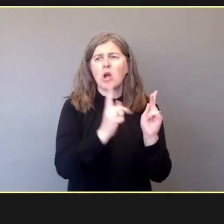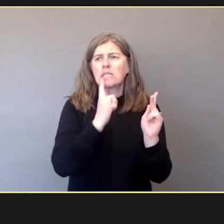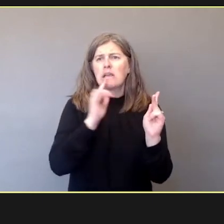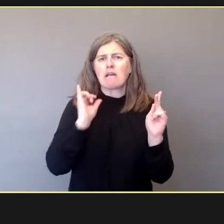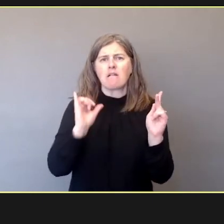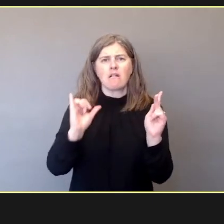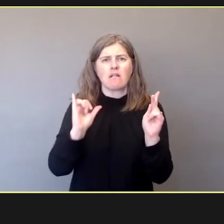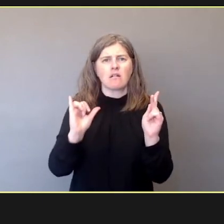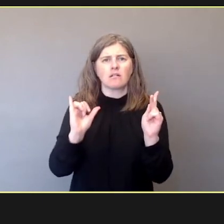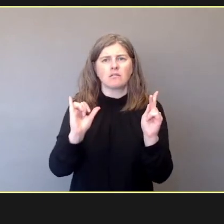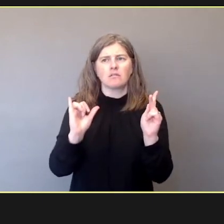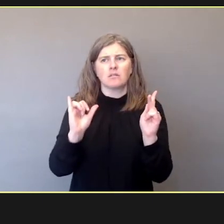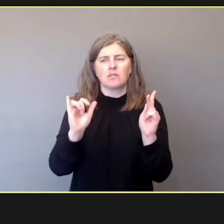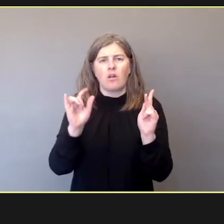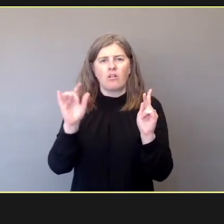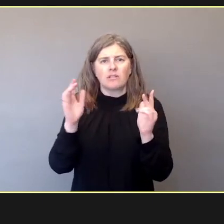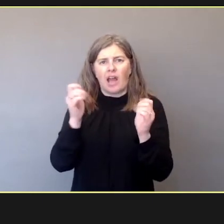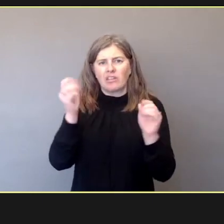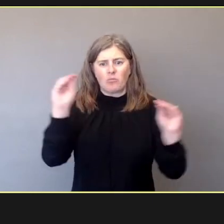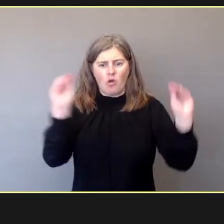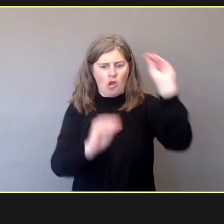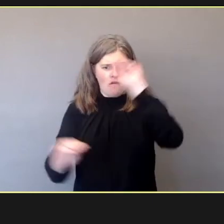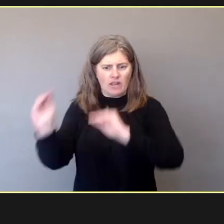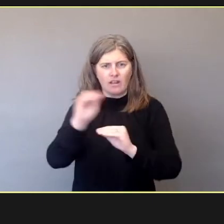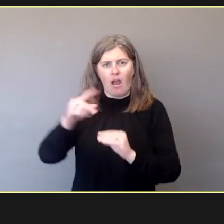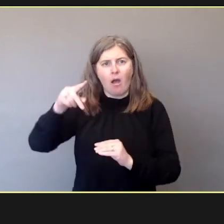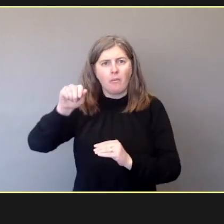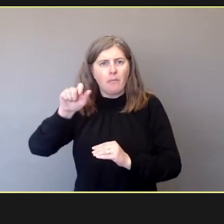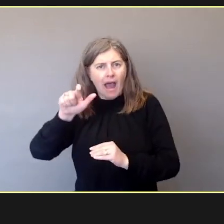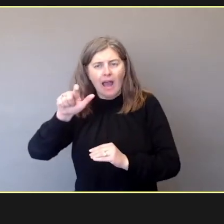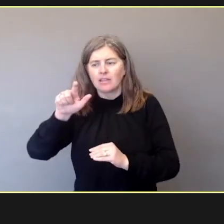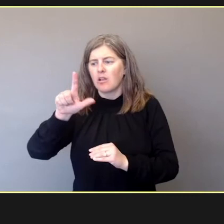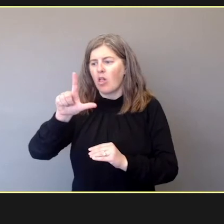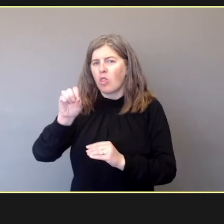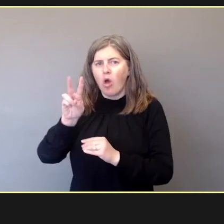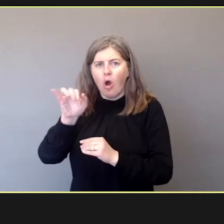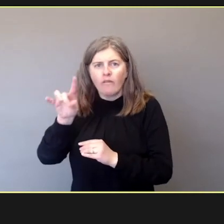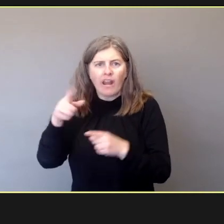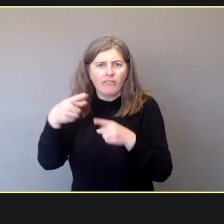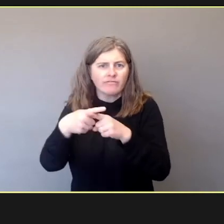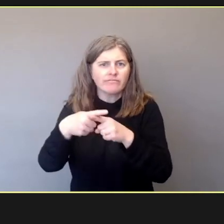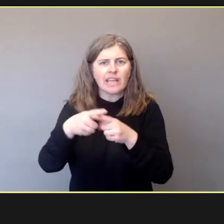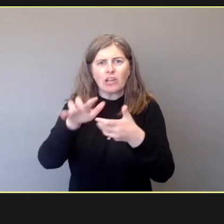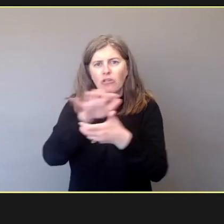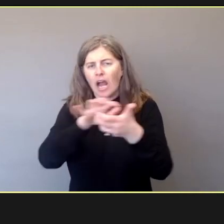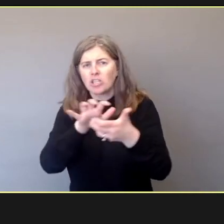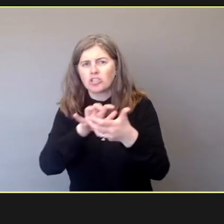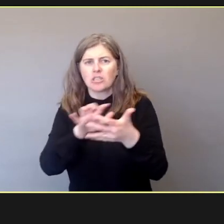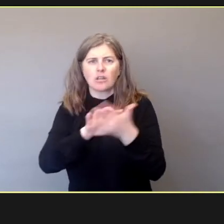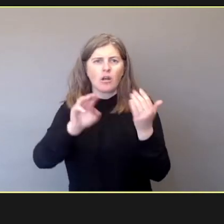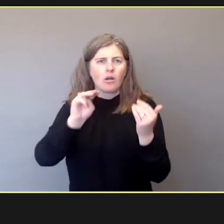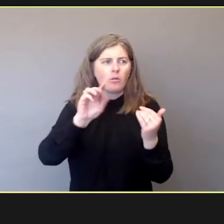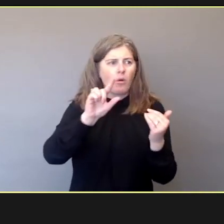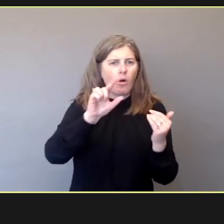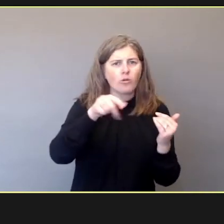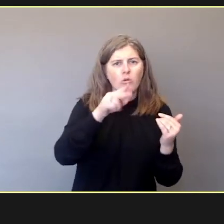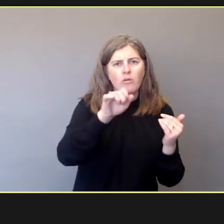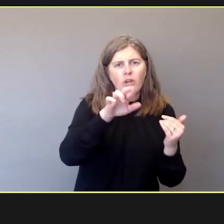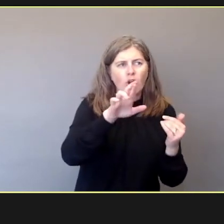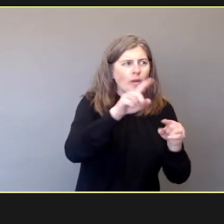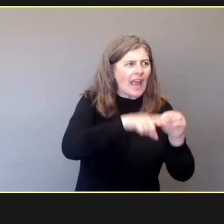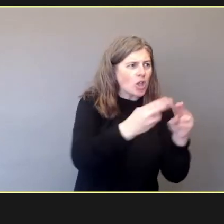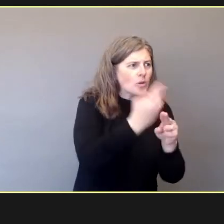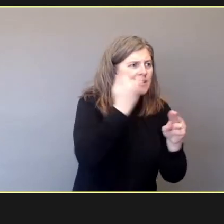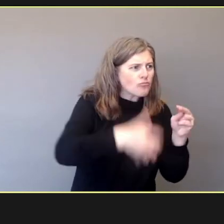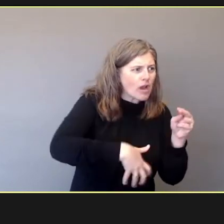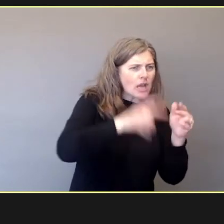to sort of all the moving factors with Paxlovid has interactions and Molnupiravir you can't use if you're pregnant, and